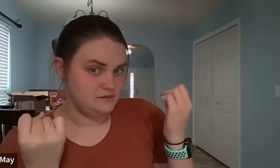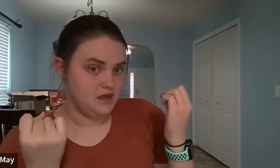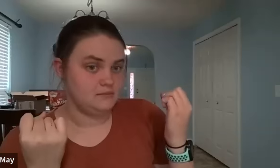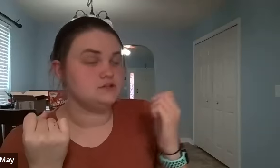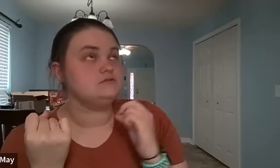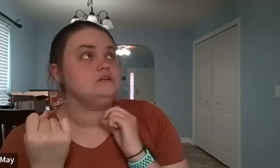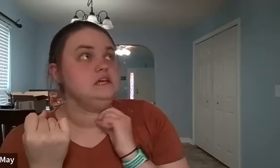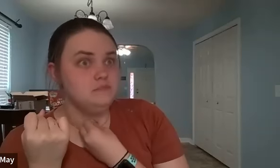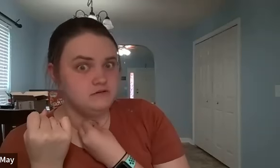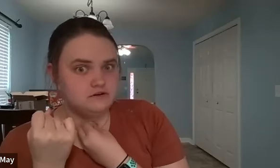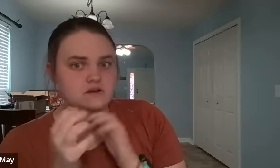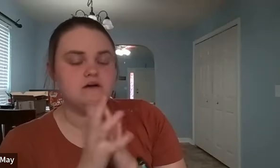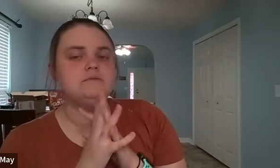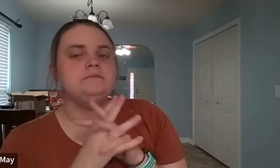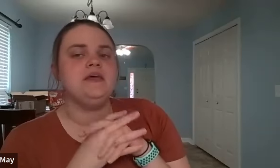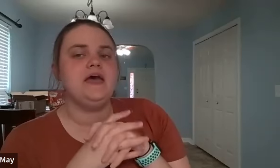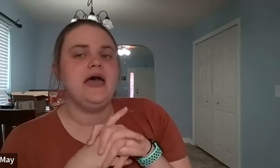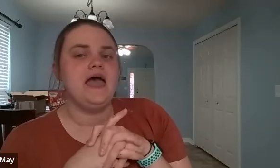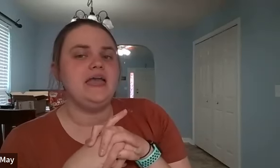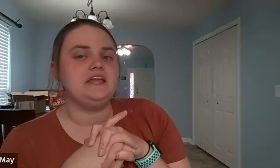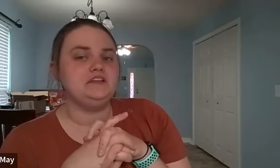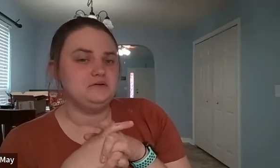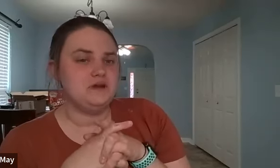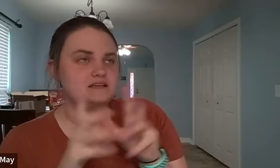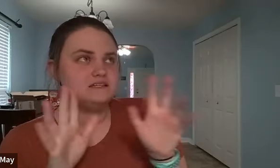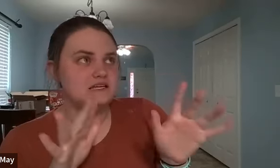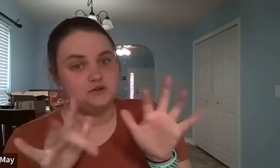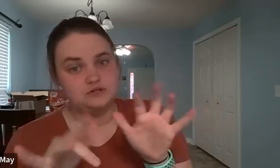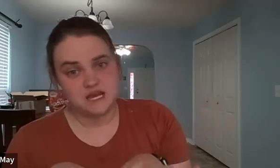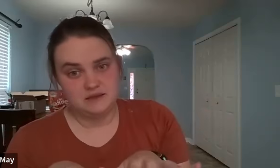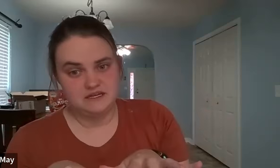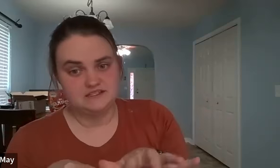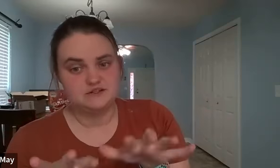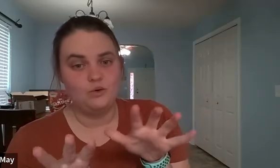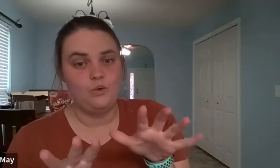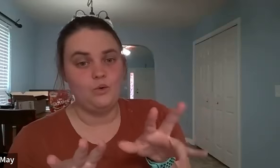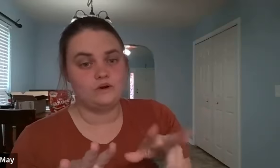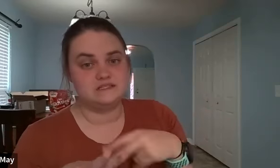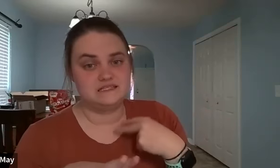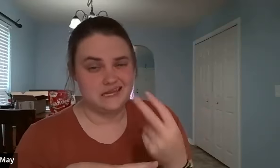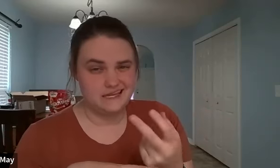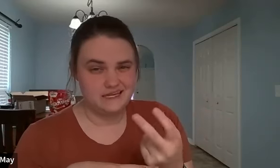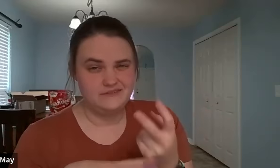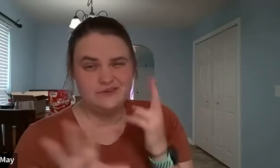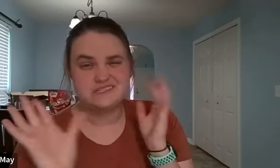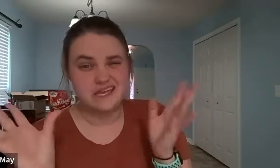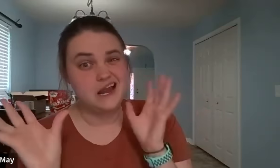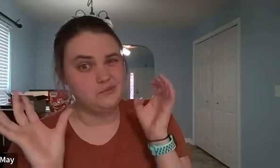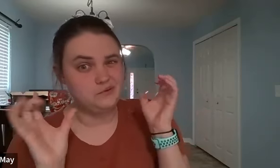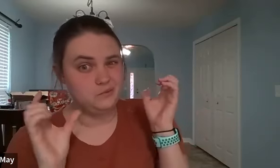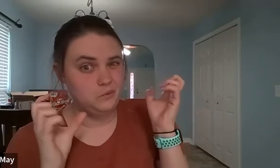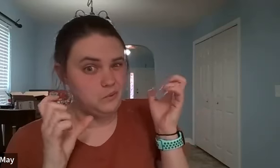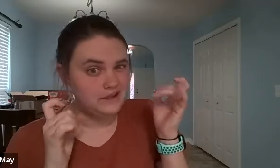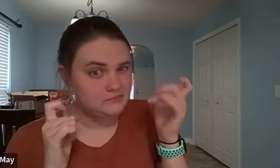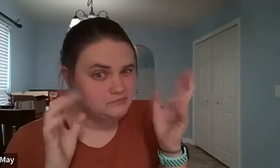I'm gonna keep my voice off. And you guys can either type it or say it. If you say it, I would wait a